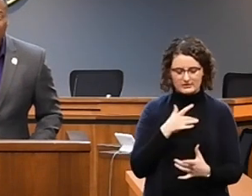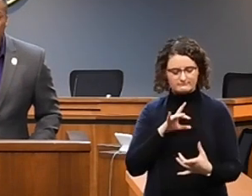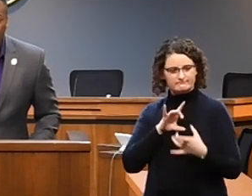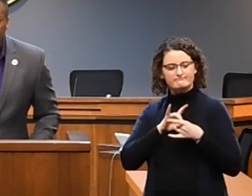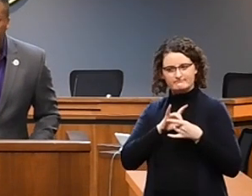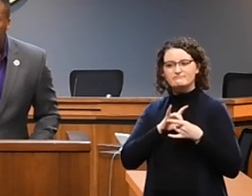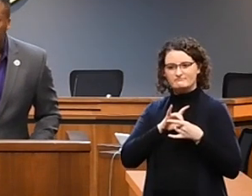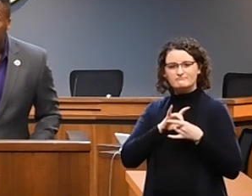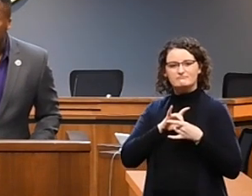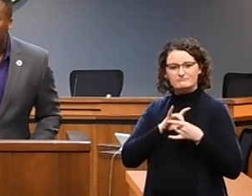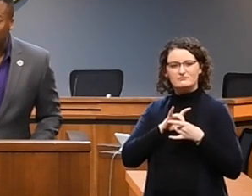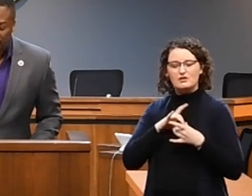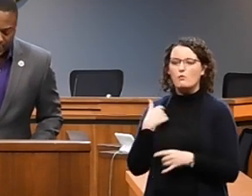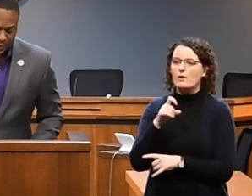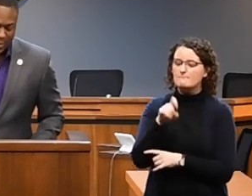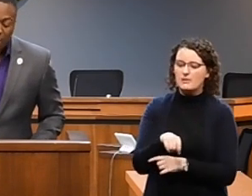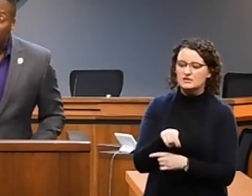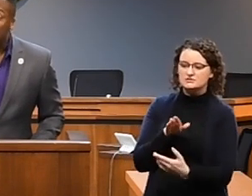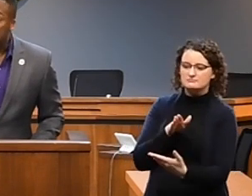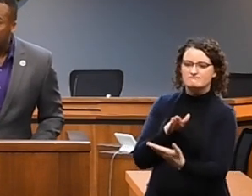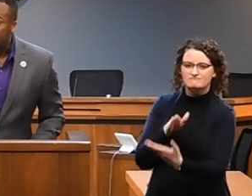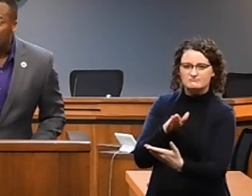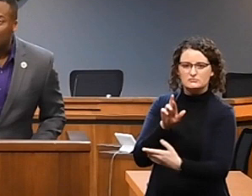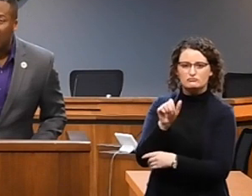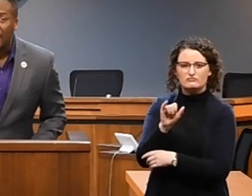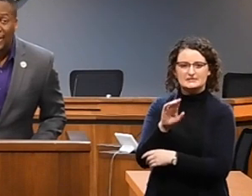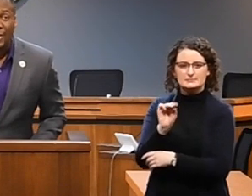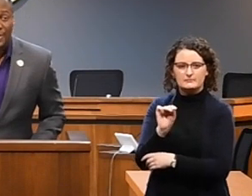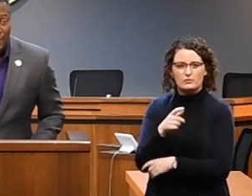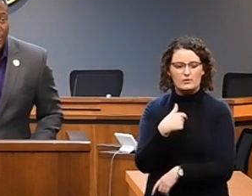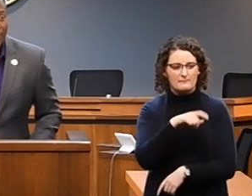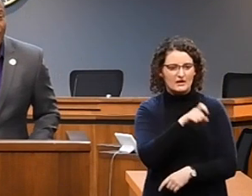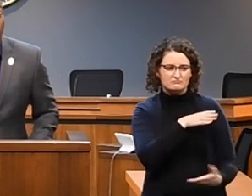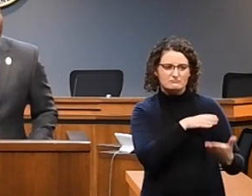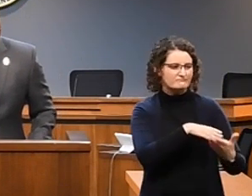We must combat racism. We must combat